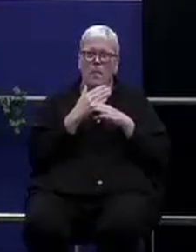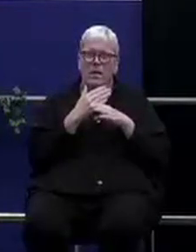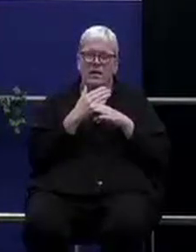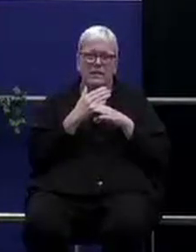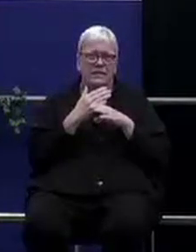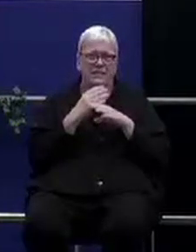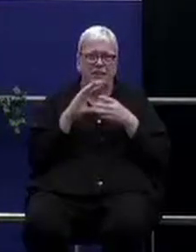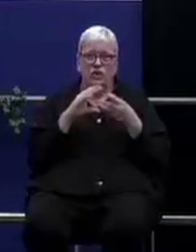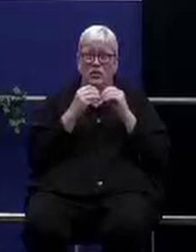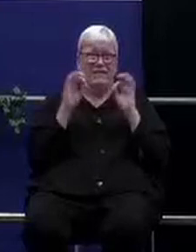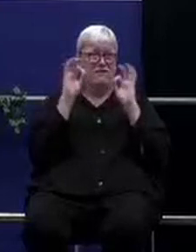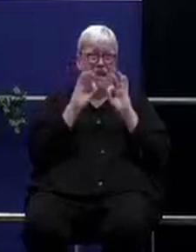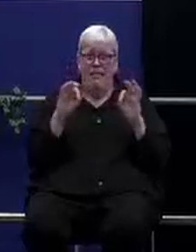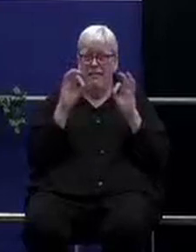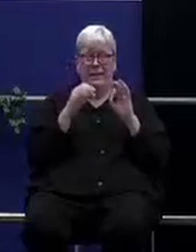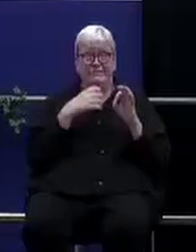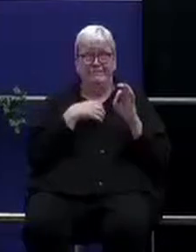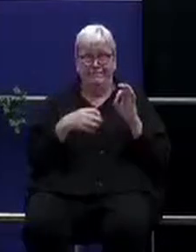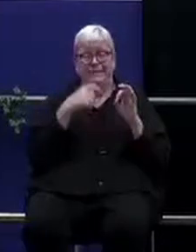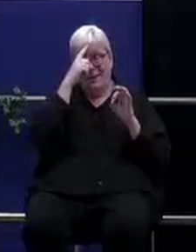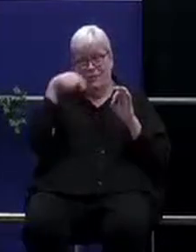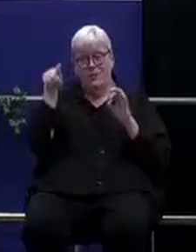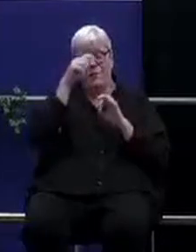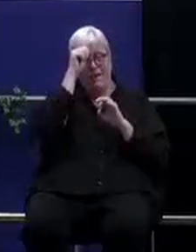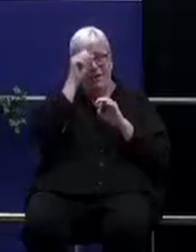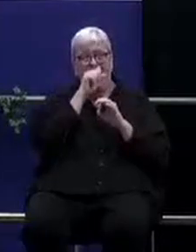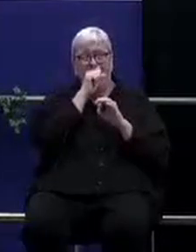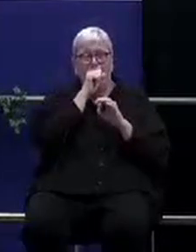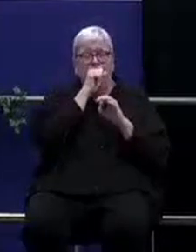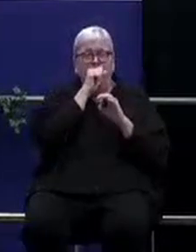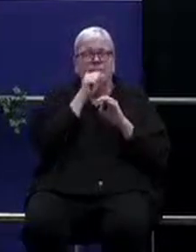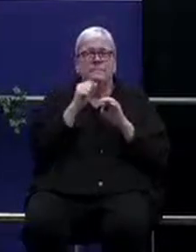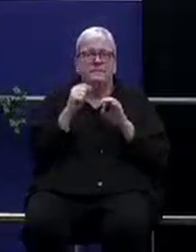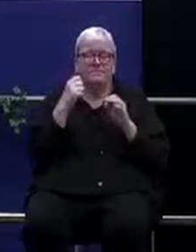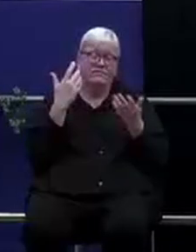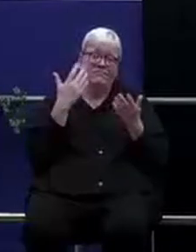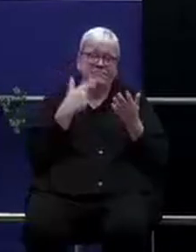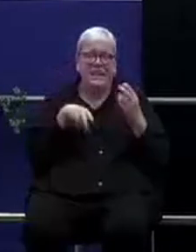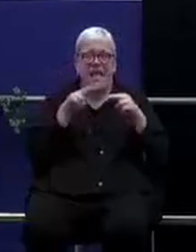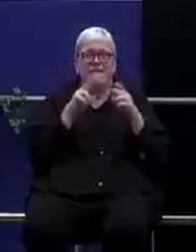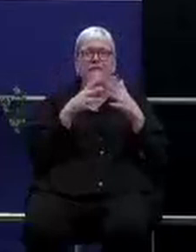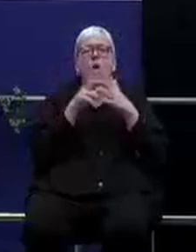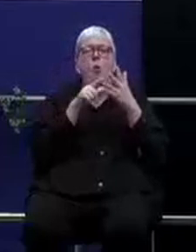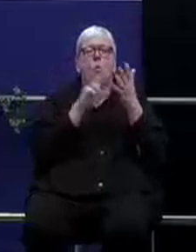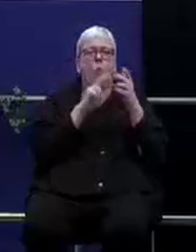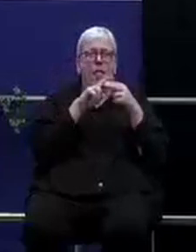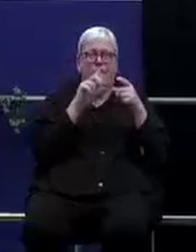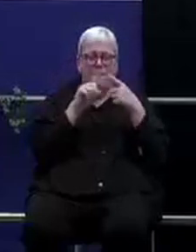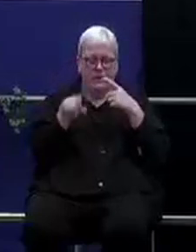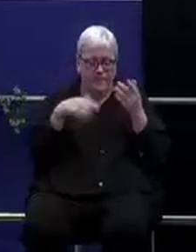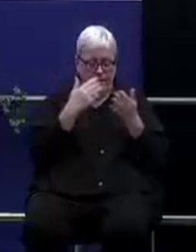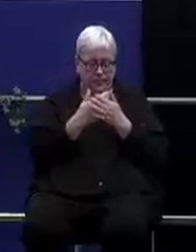creativity in it. Shocking, I know. There's no creativity in pharmacy. And so, unless you're Wolf. Unless you're Wolf. So it wasn't